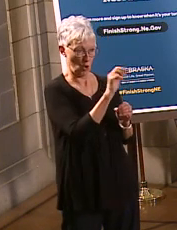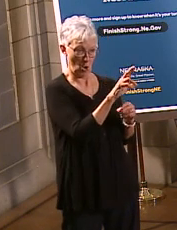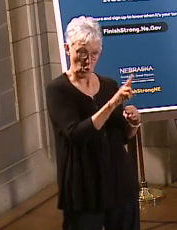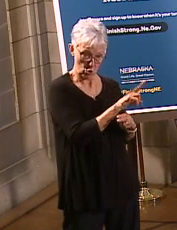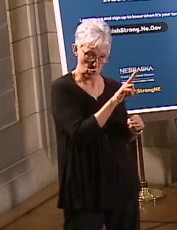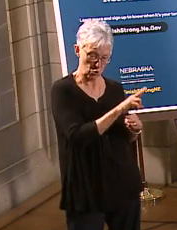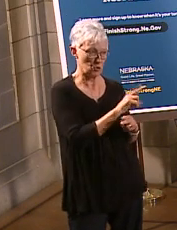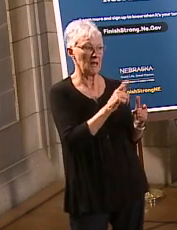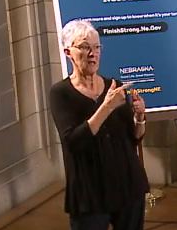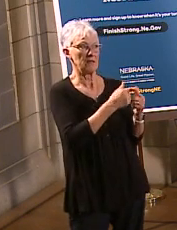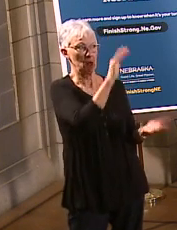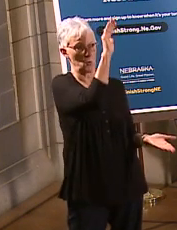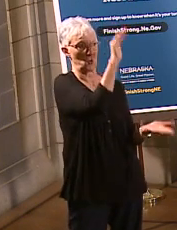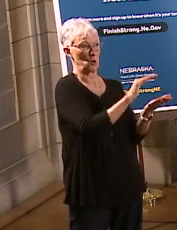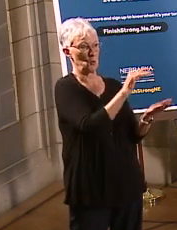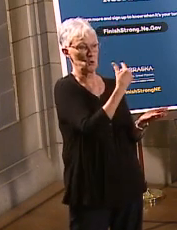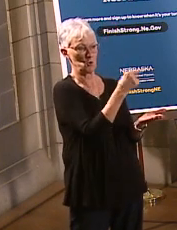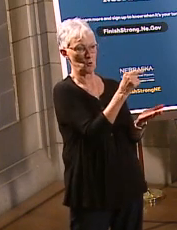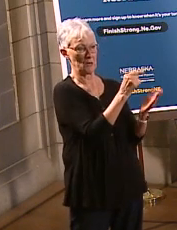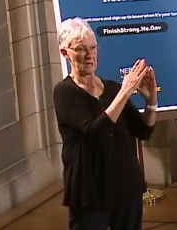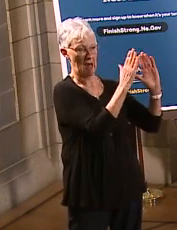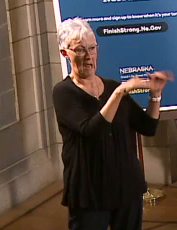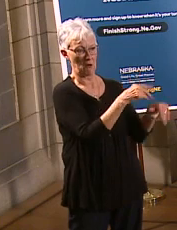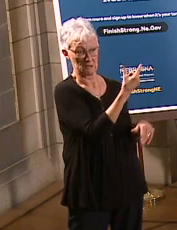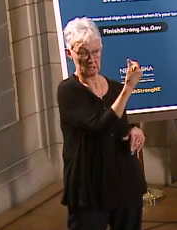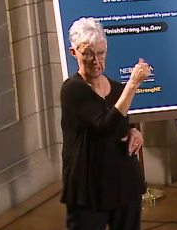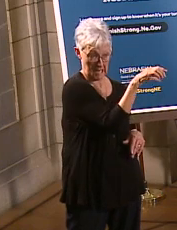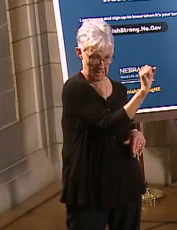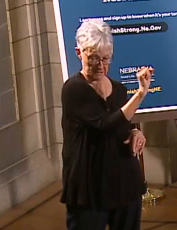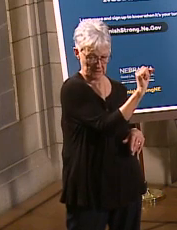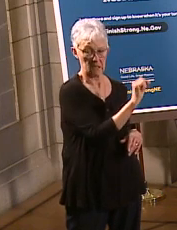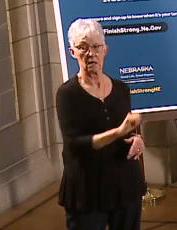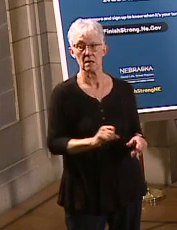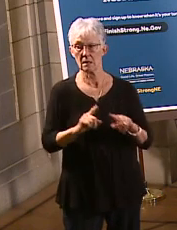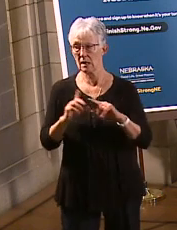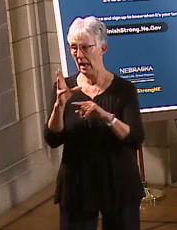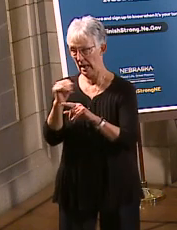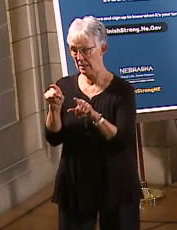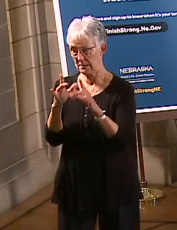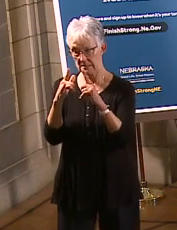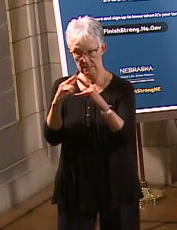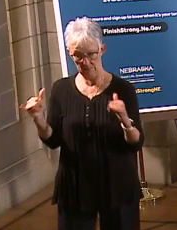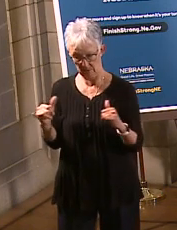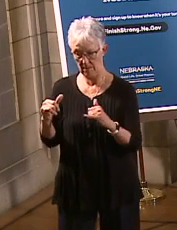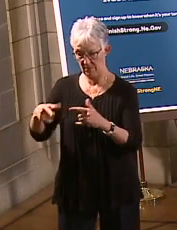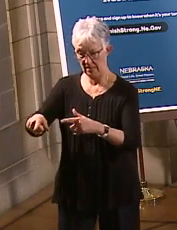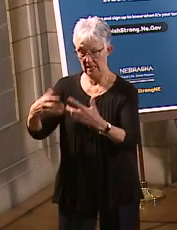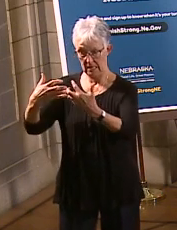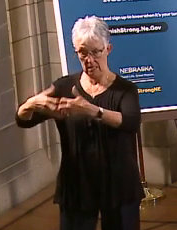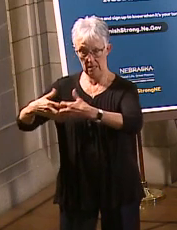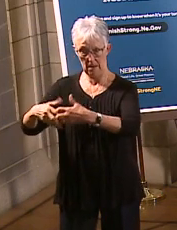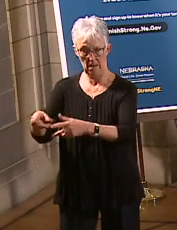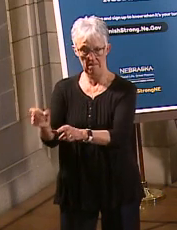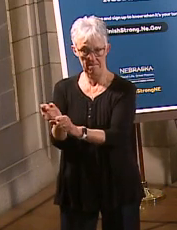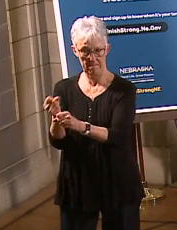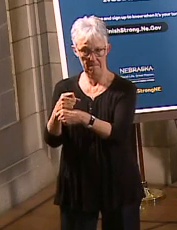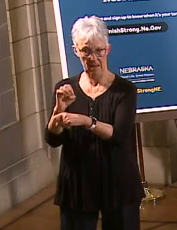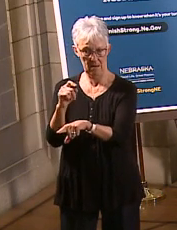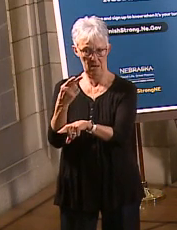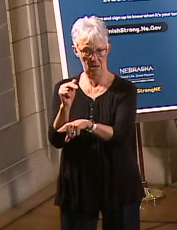that way, yet at the same time, reducing those greenhouse gases that our plants are emitting also. So there's exciting times